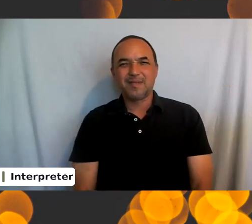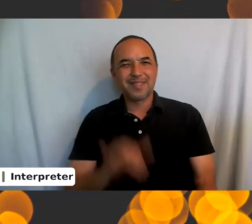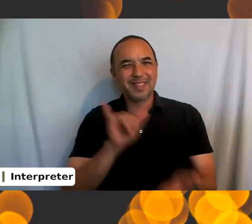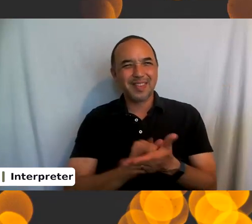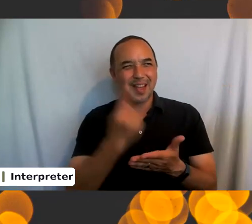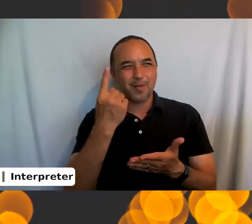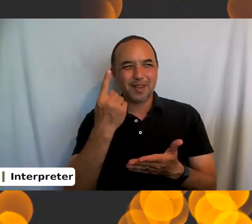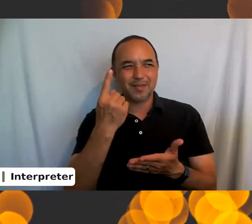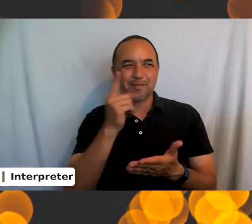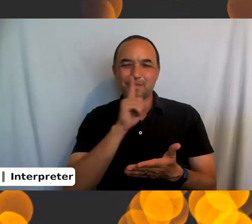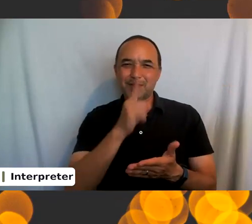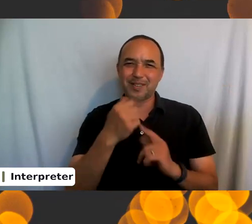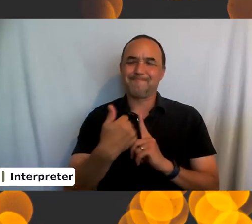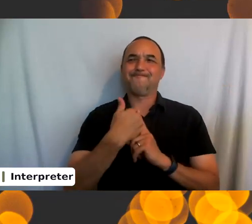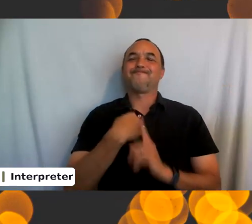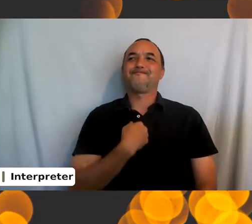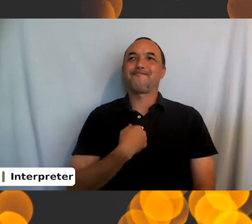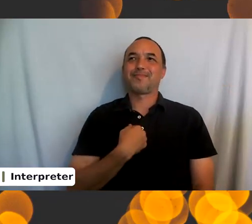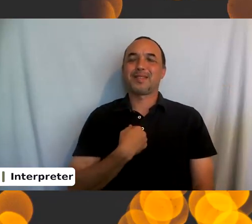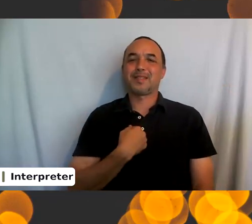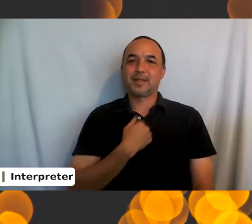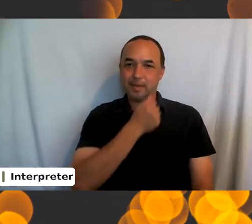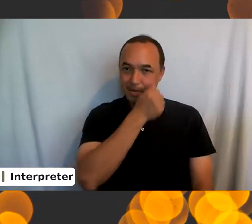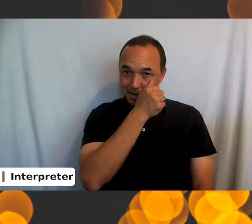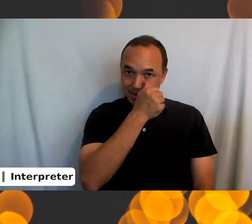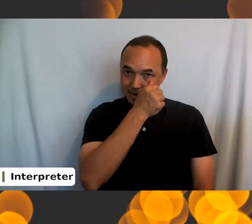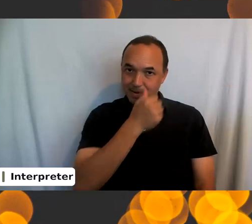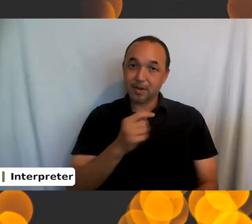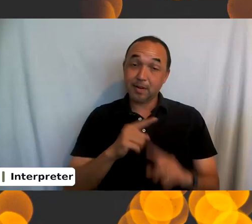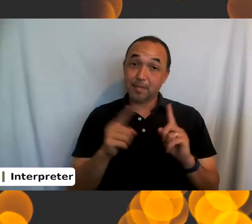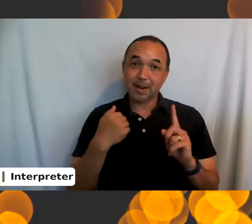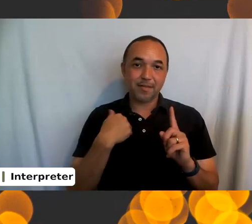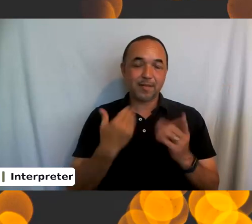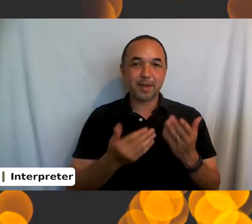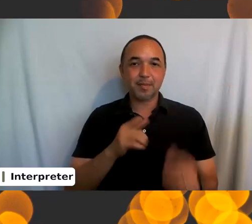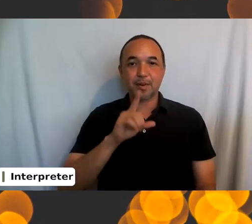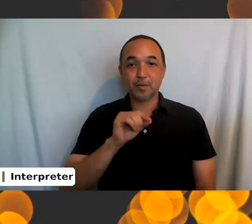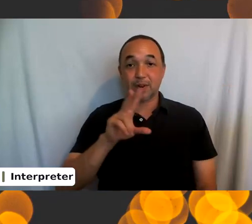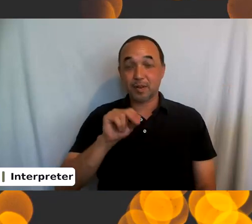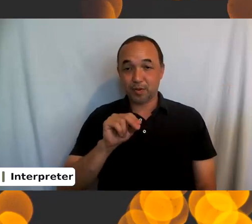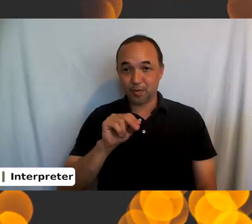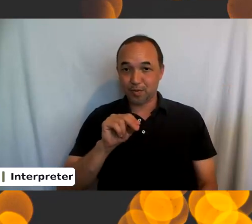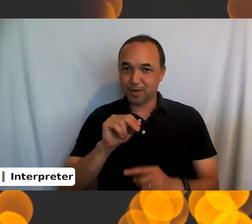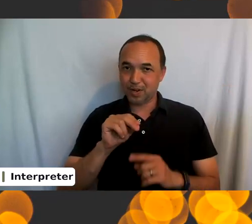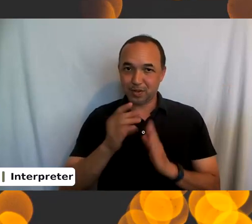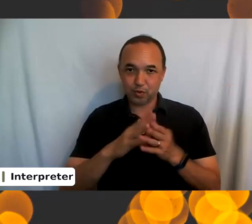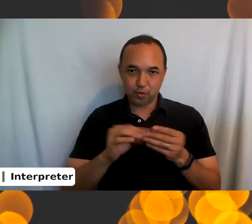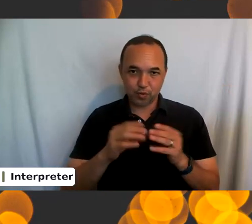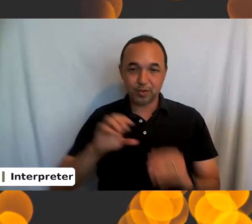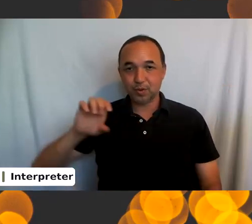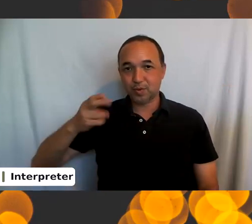to me. And I just kind of kept it in my back pocket. But I had probably 20 or 30 stories. But Chip Coffey comes in and he's